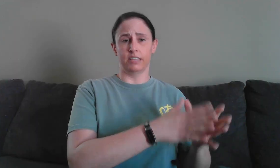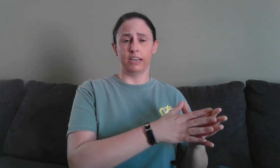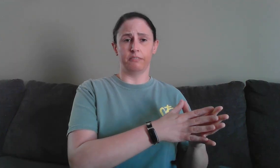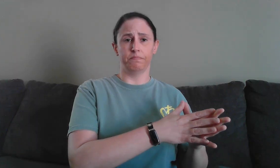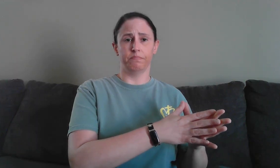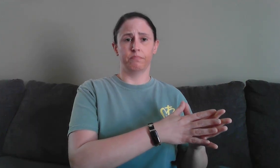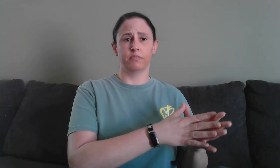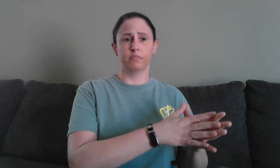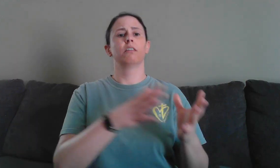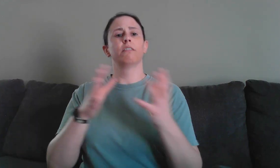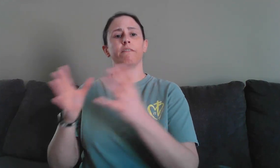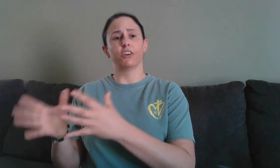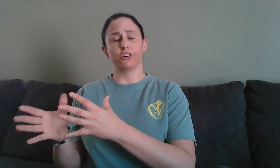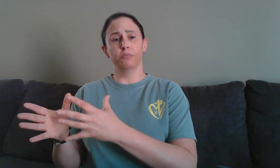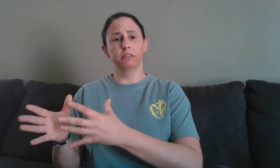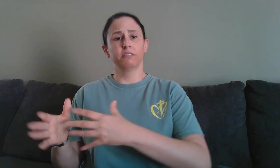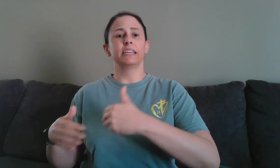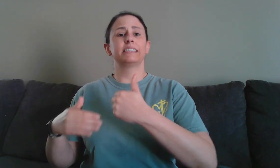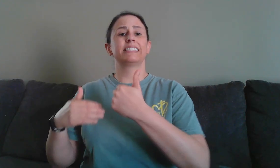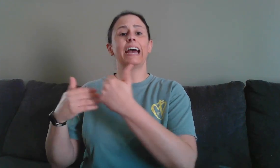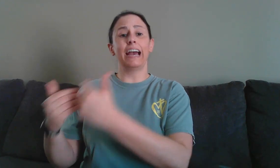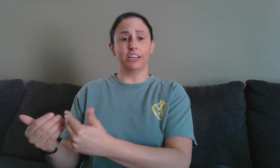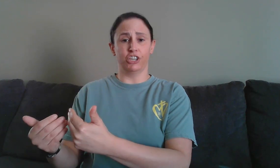thing. Verb, it's the action.